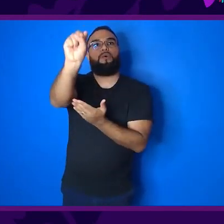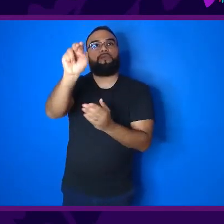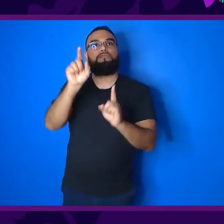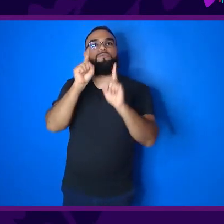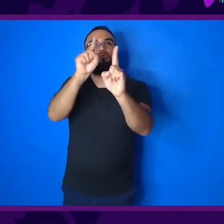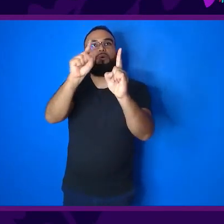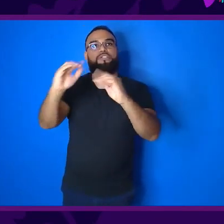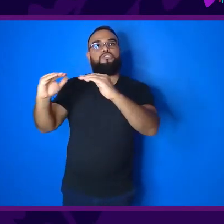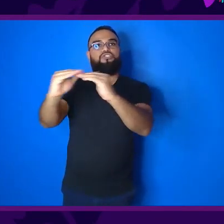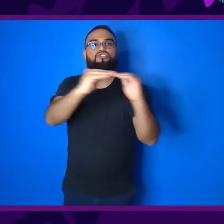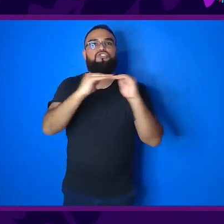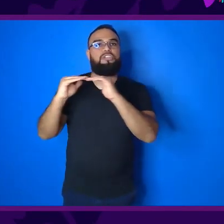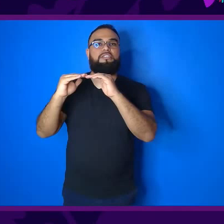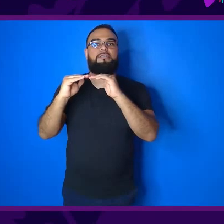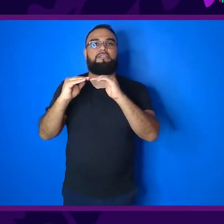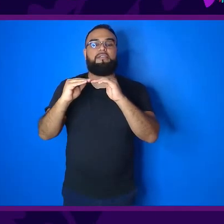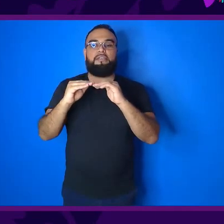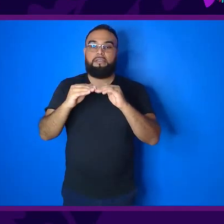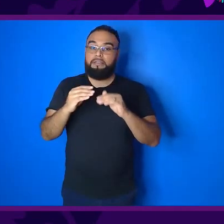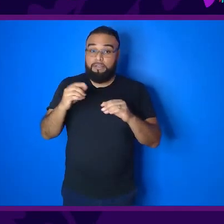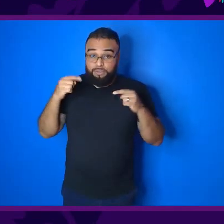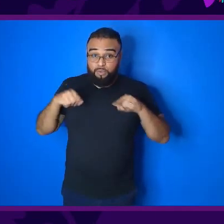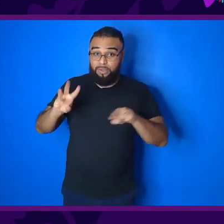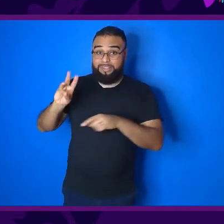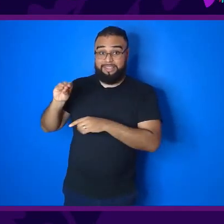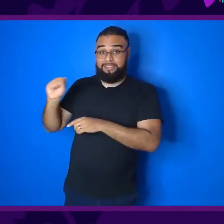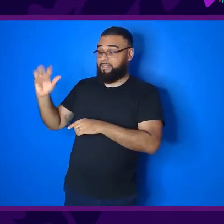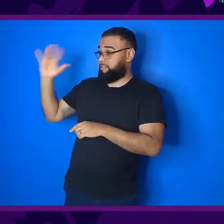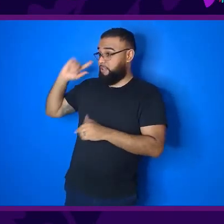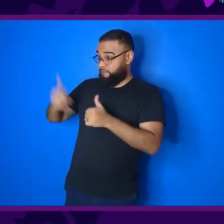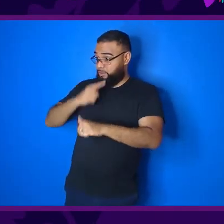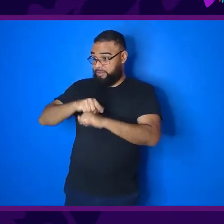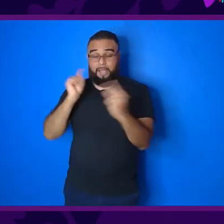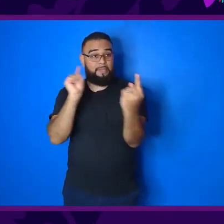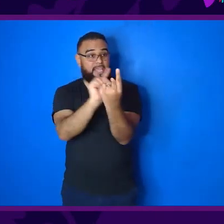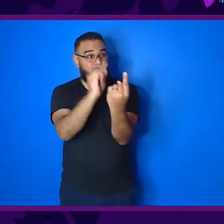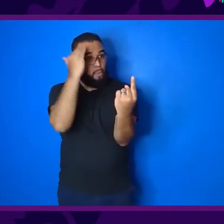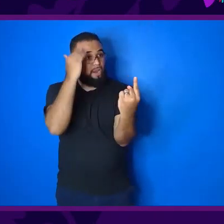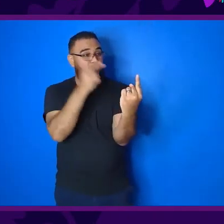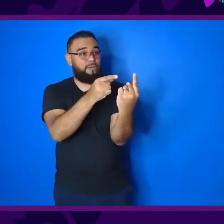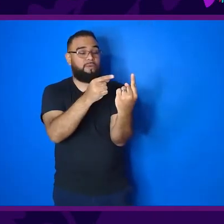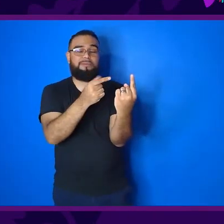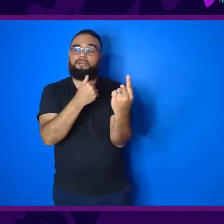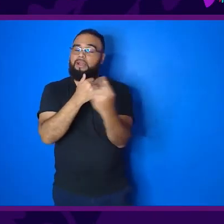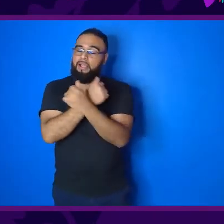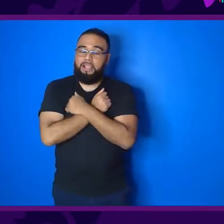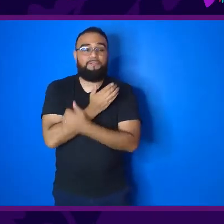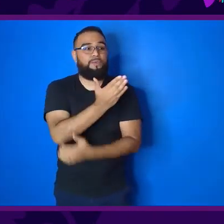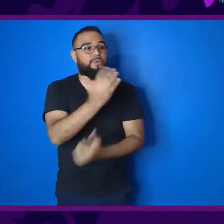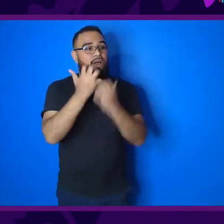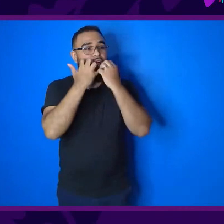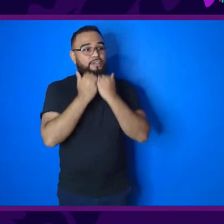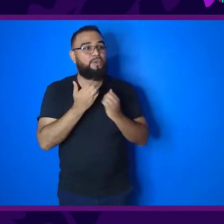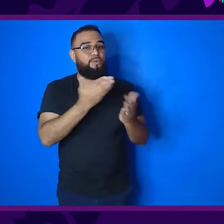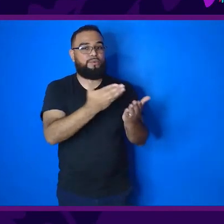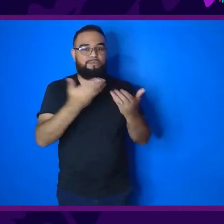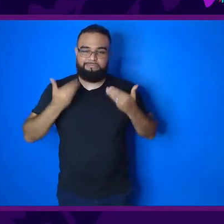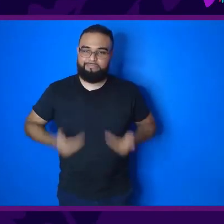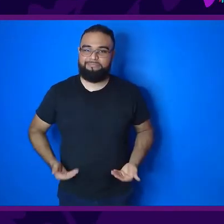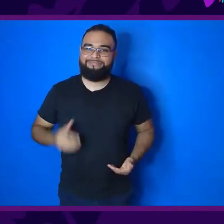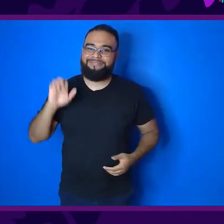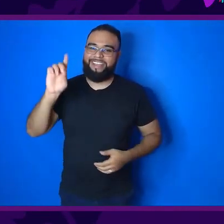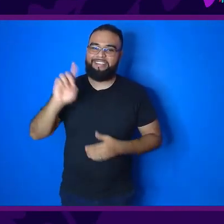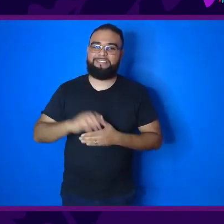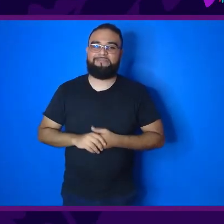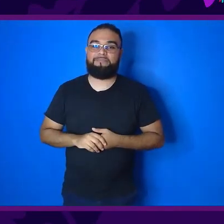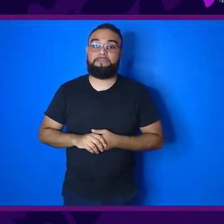when I first became aware of you. I love you, I cherish you. Happy birthday, Dolores. This is Ed Begley. Happy birthday to you,